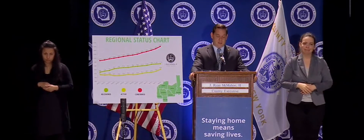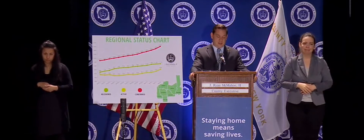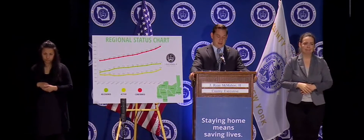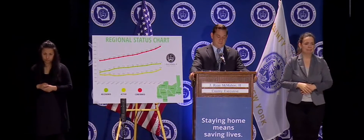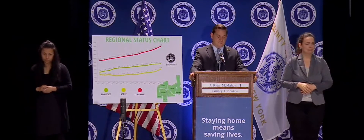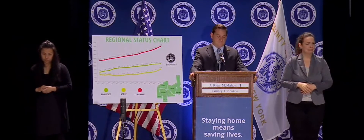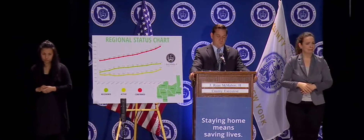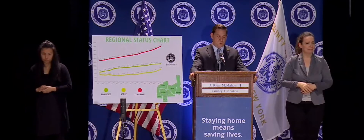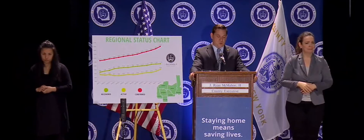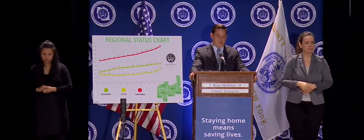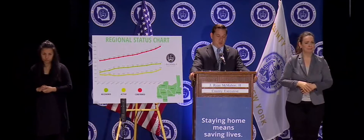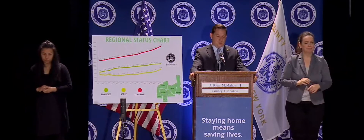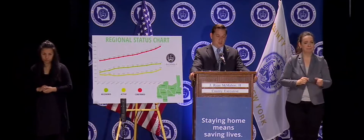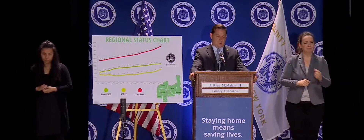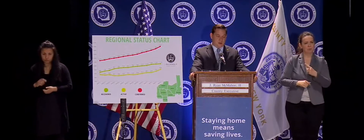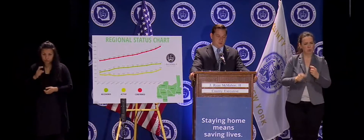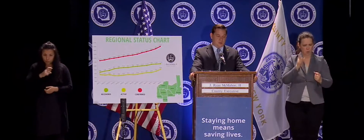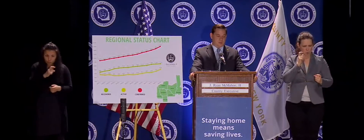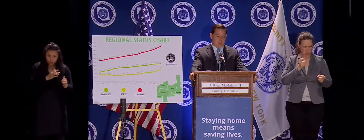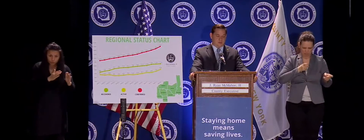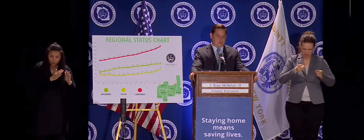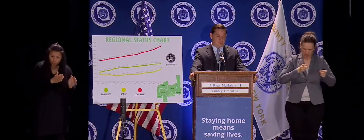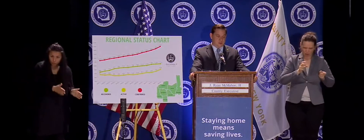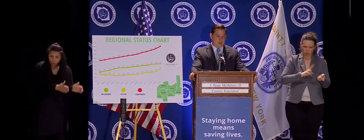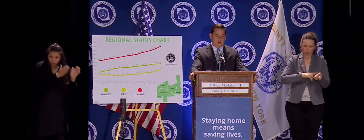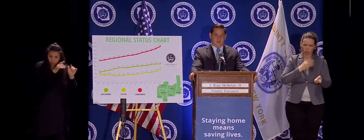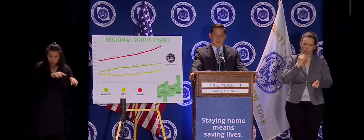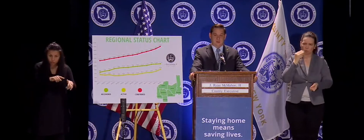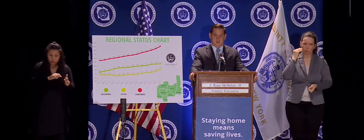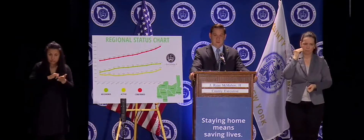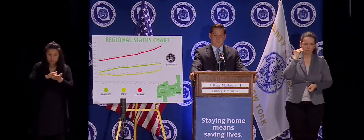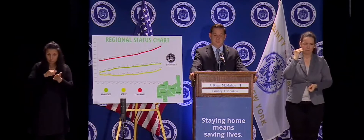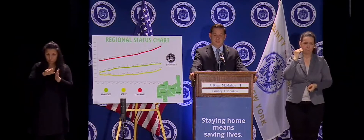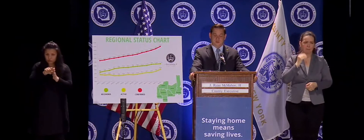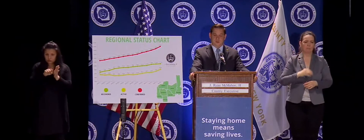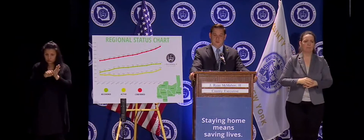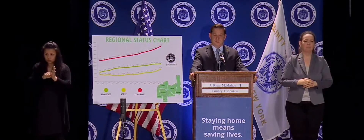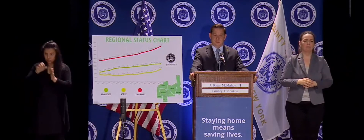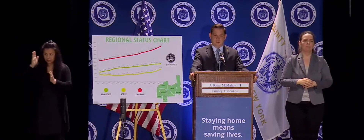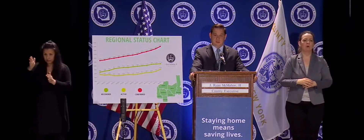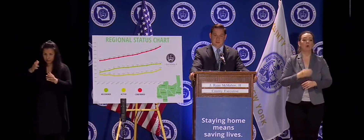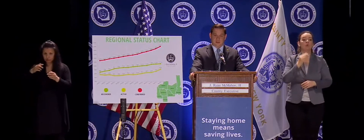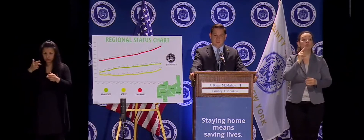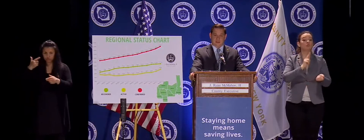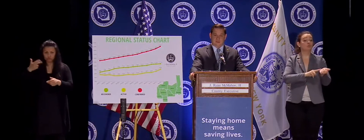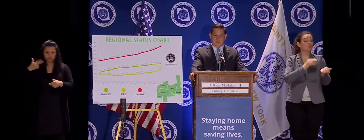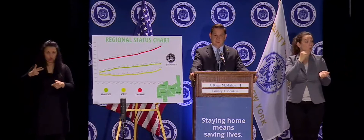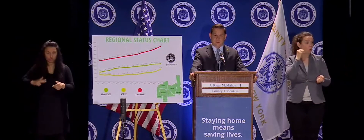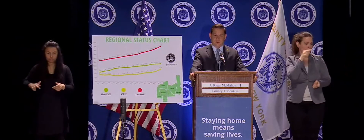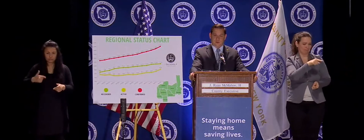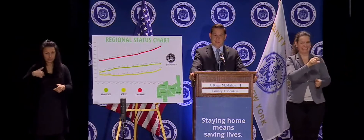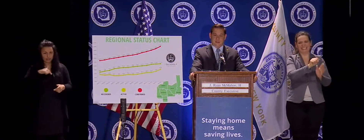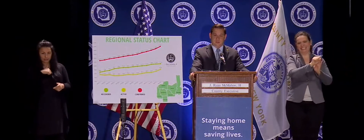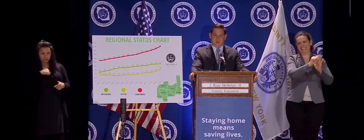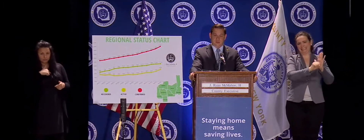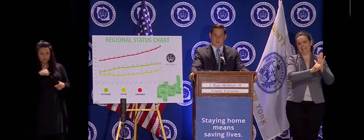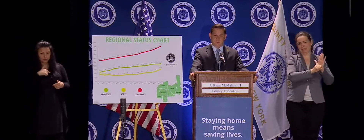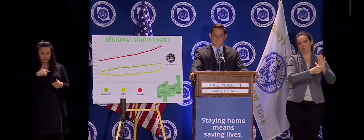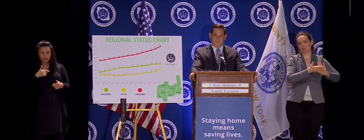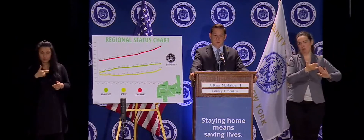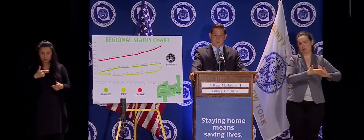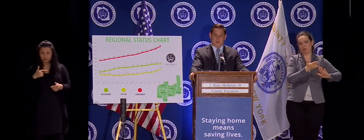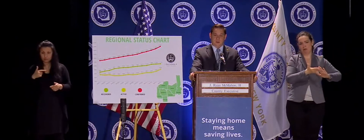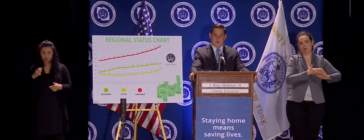but you're talking about, yes, you're talking about some specific facilities that have taken their COVID-19